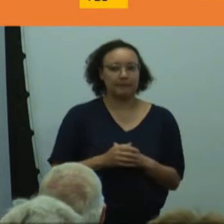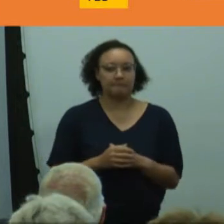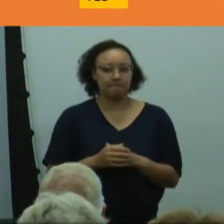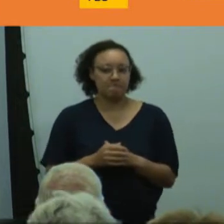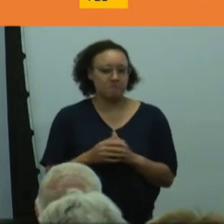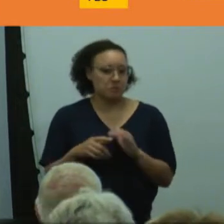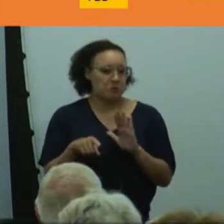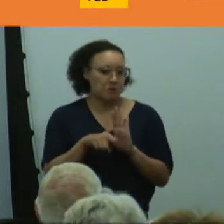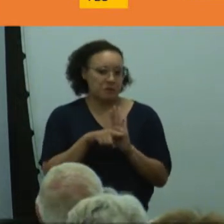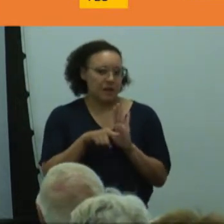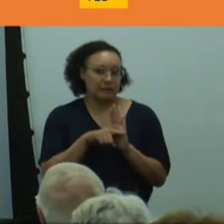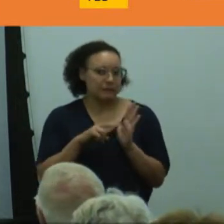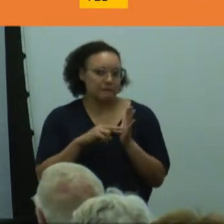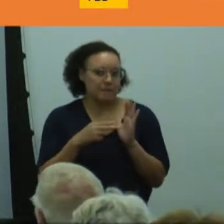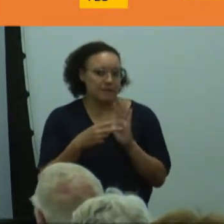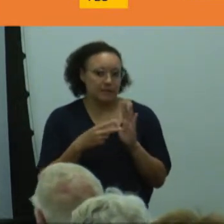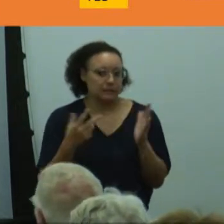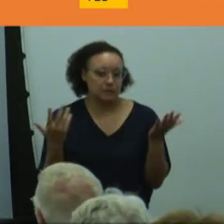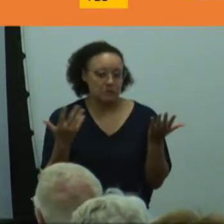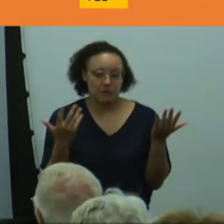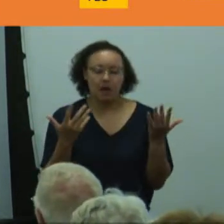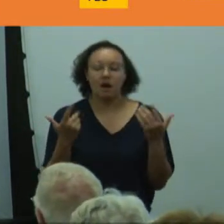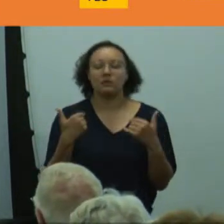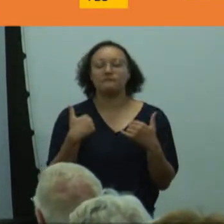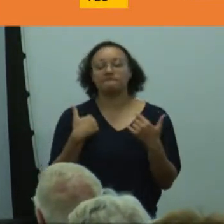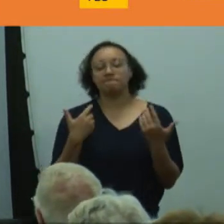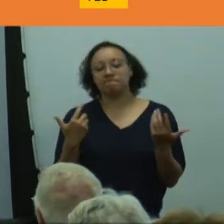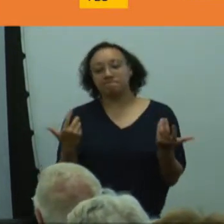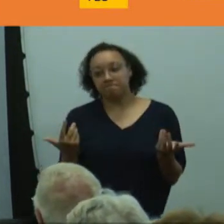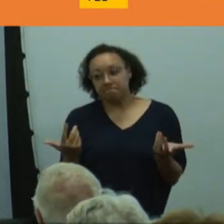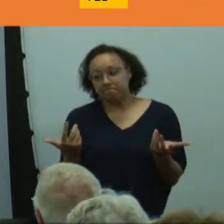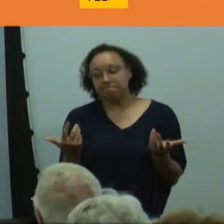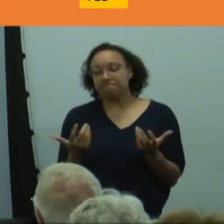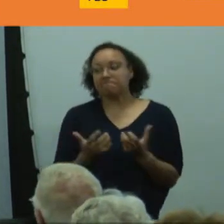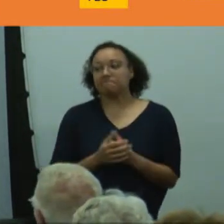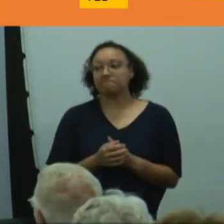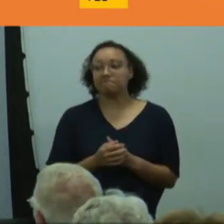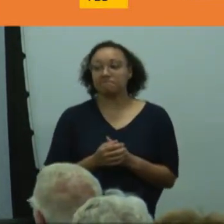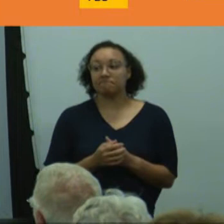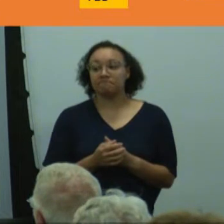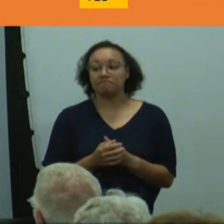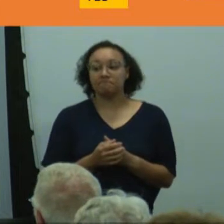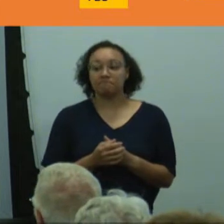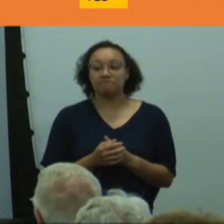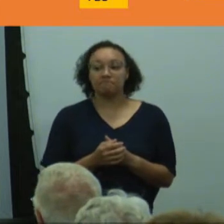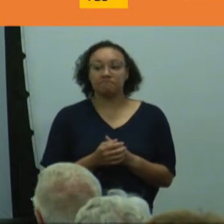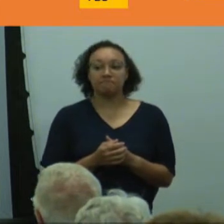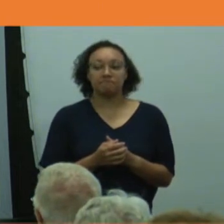are passing this? Well, the downside is